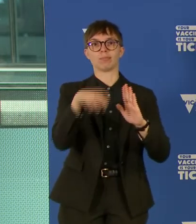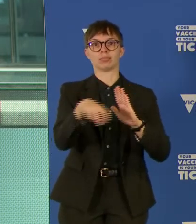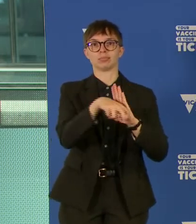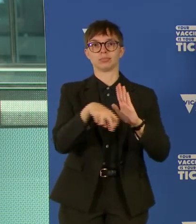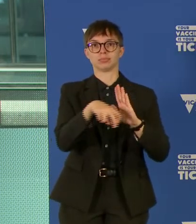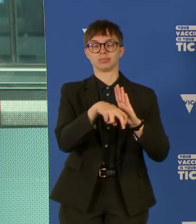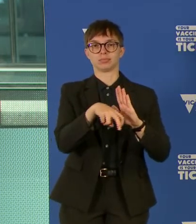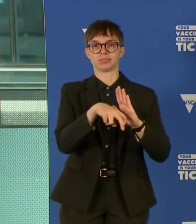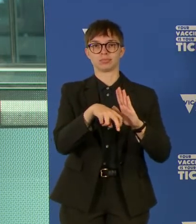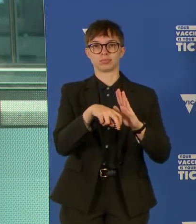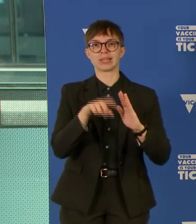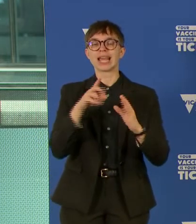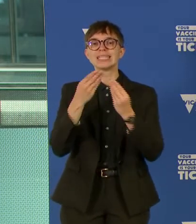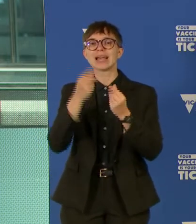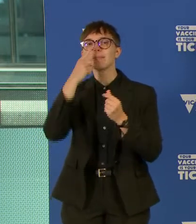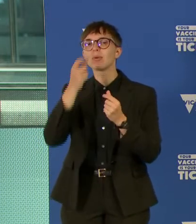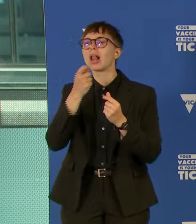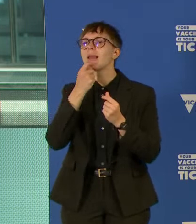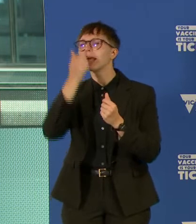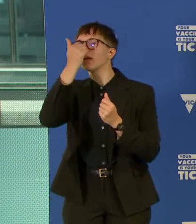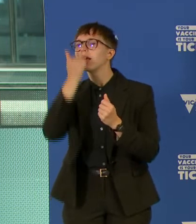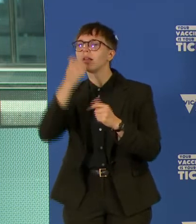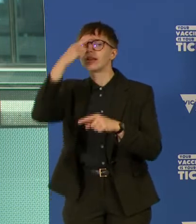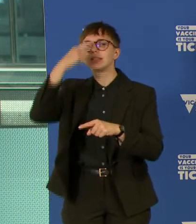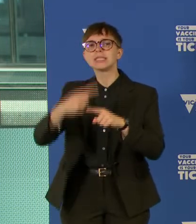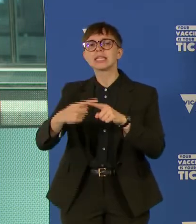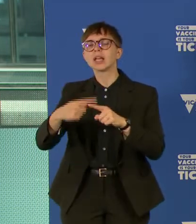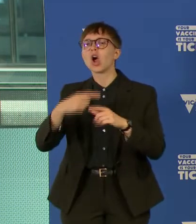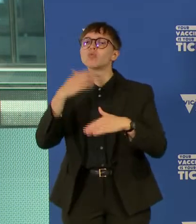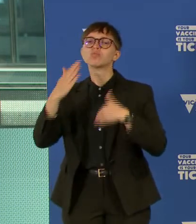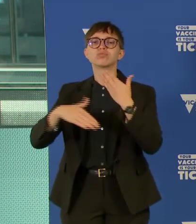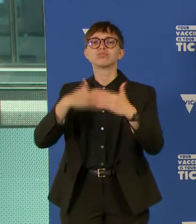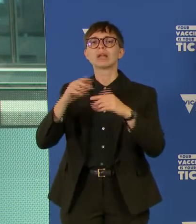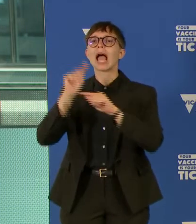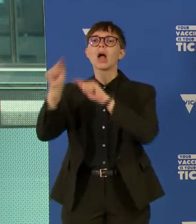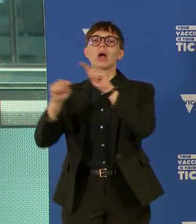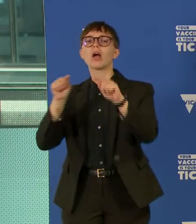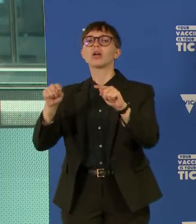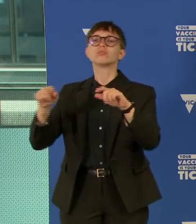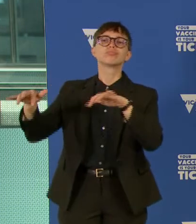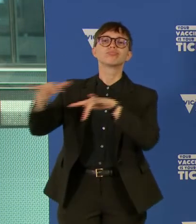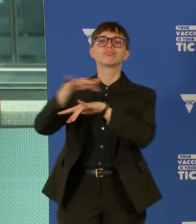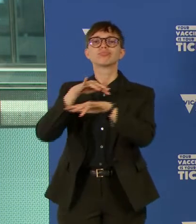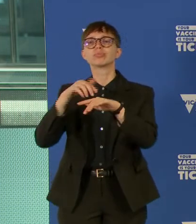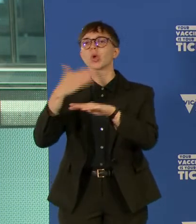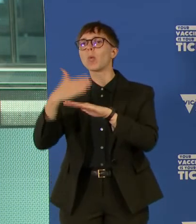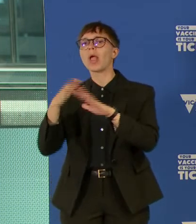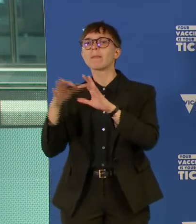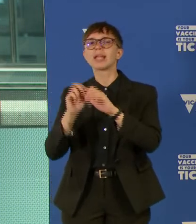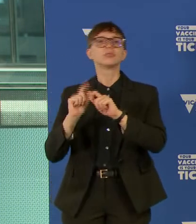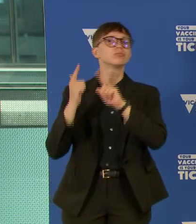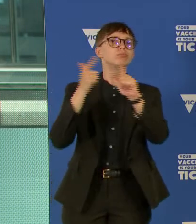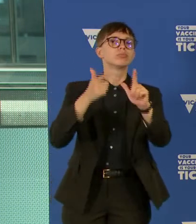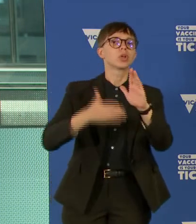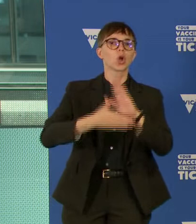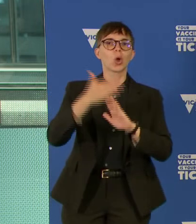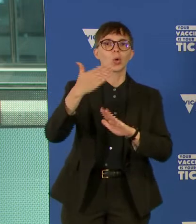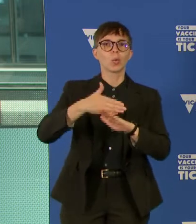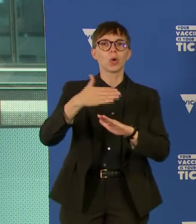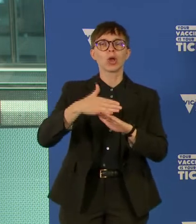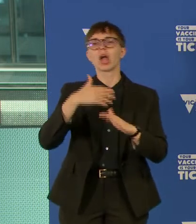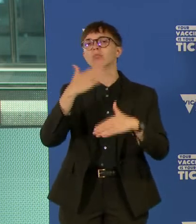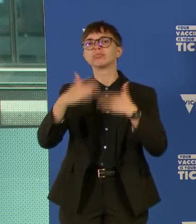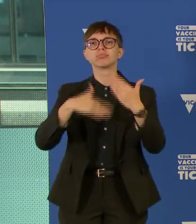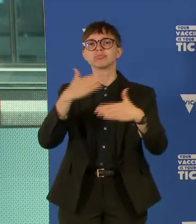remains a really important measure for people to think about in indoor spaces, because you won't see a symptomatic individual, but there'll